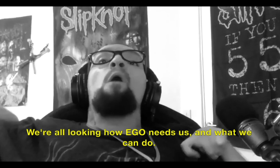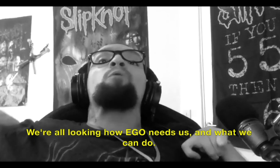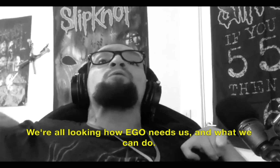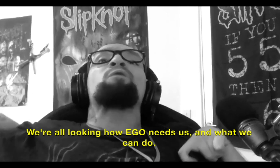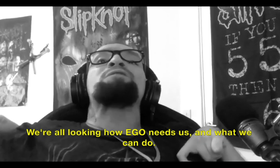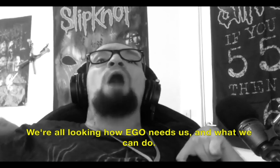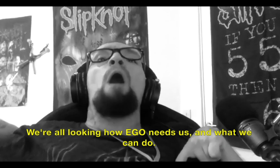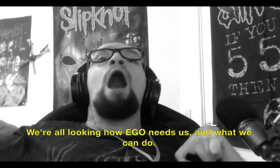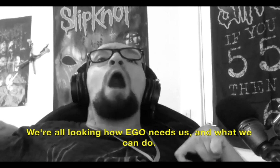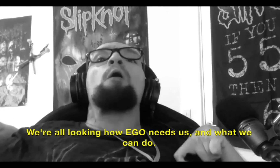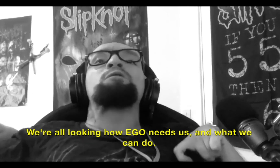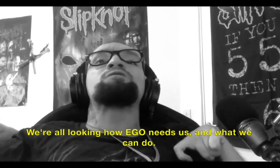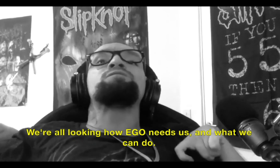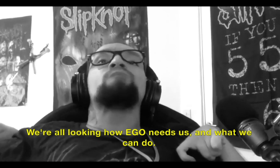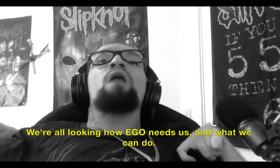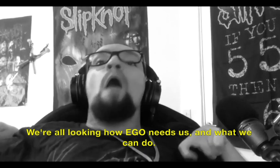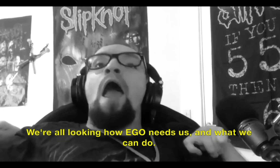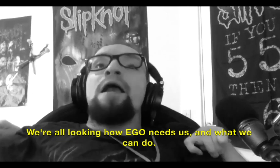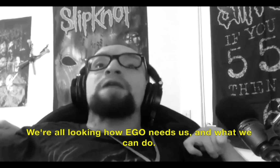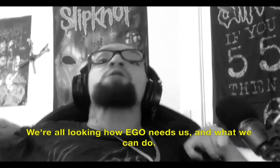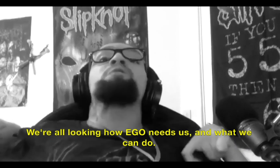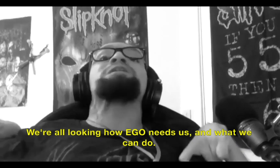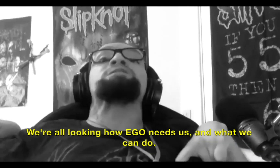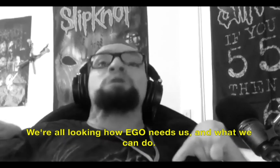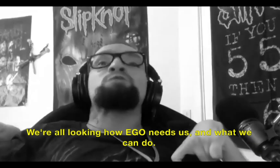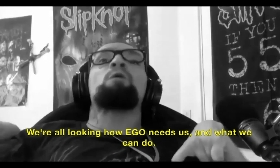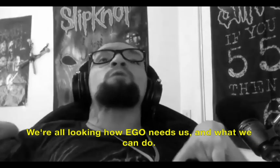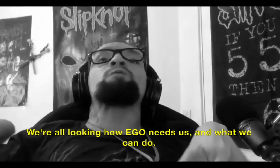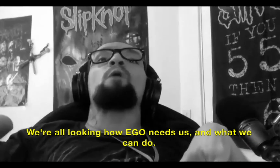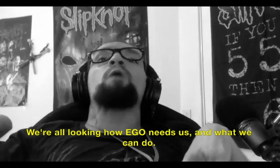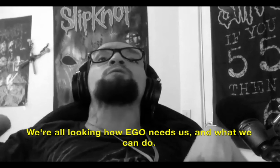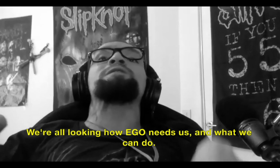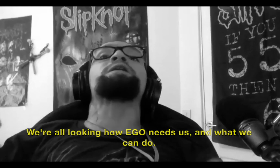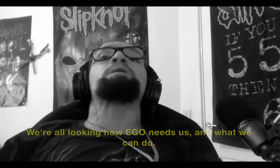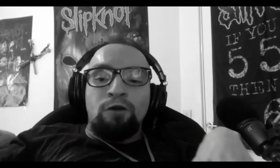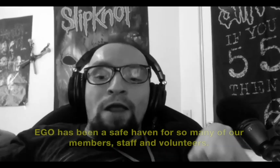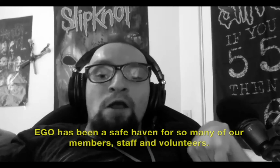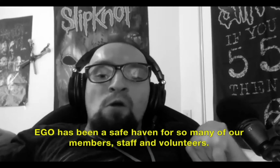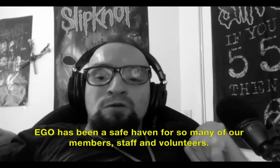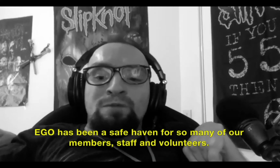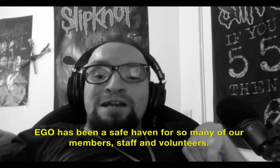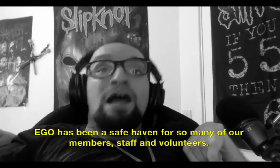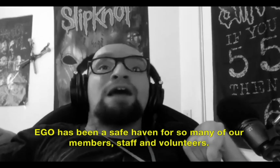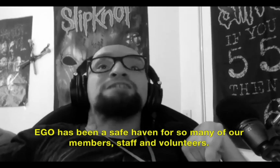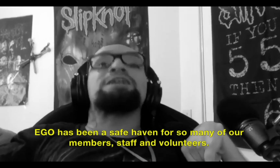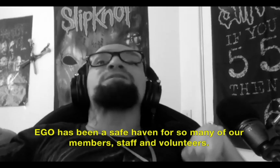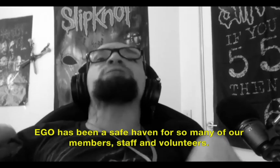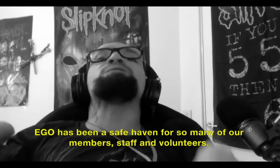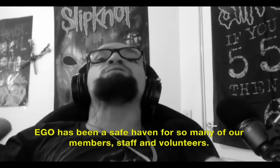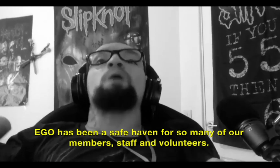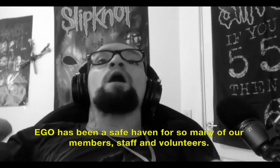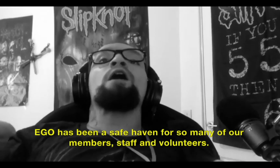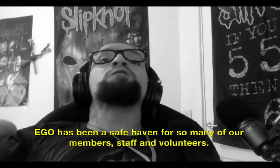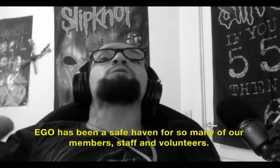we're all looking at how Ego needs us, what do we do? Ego has been a safe